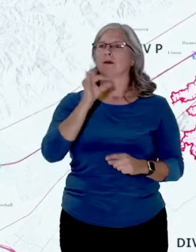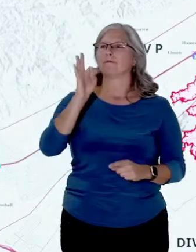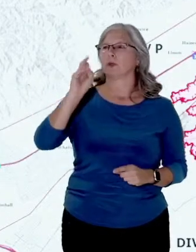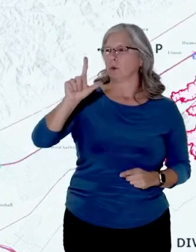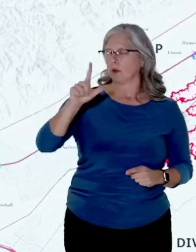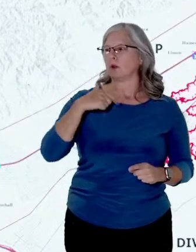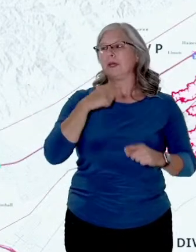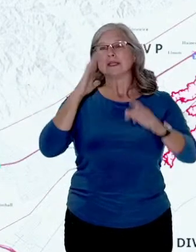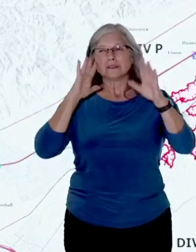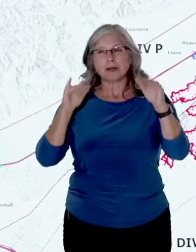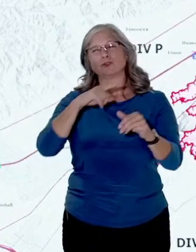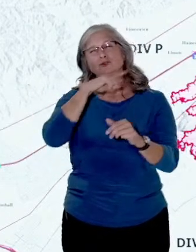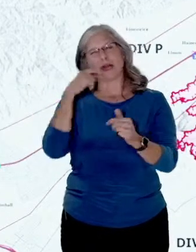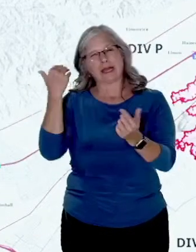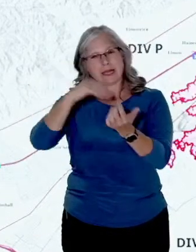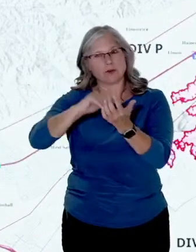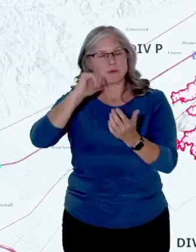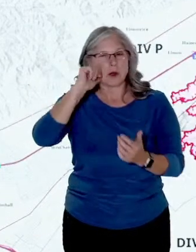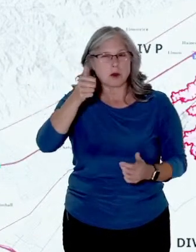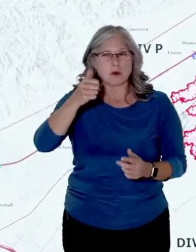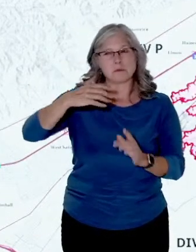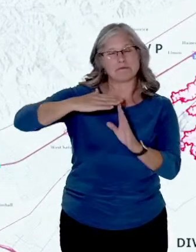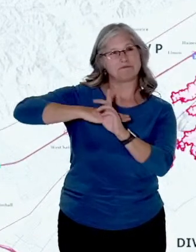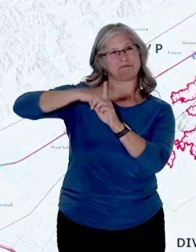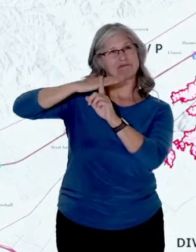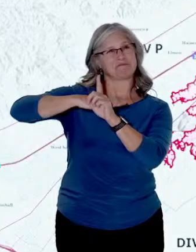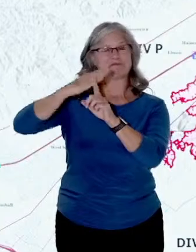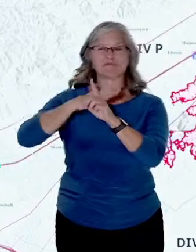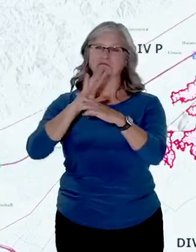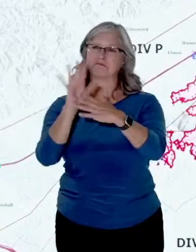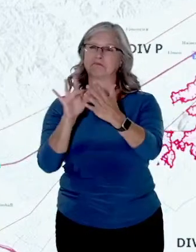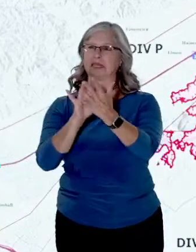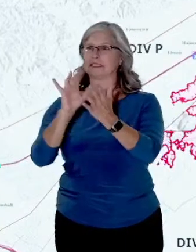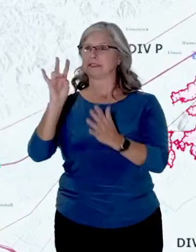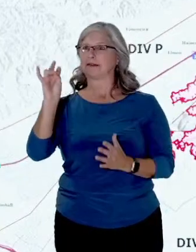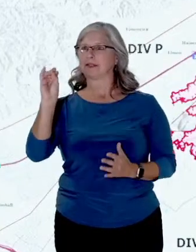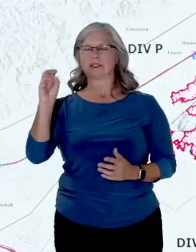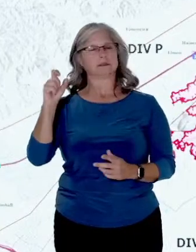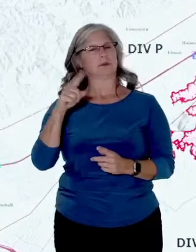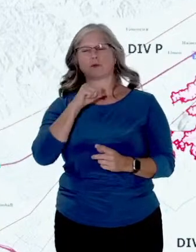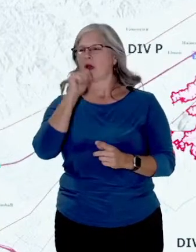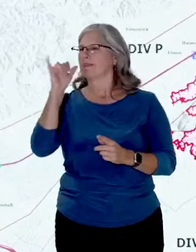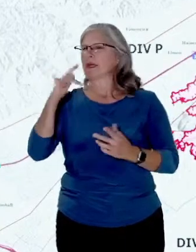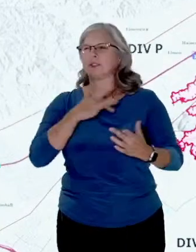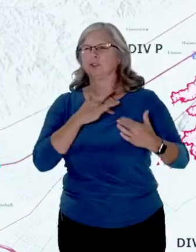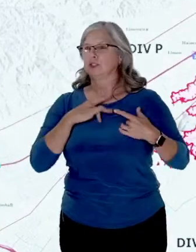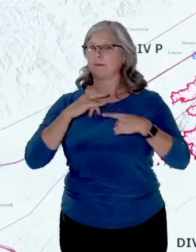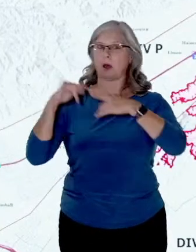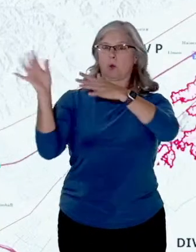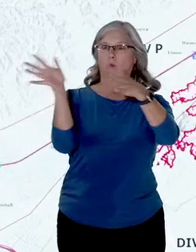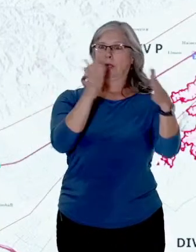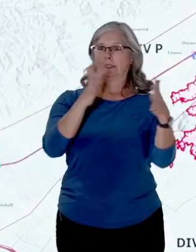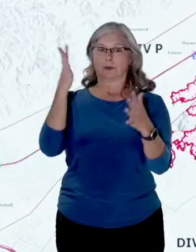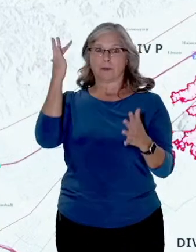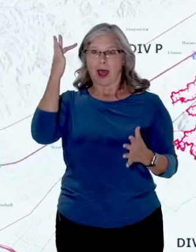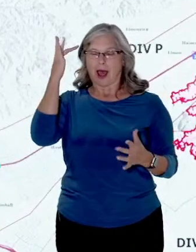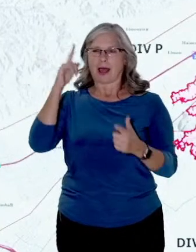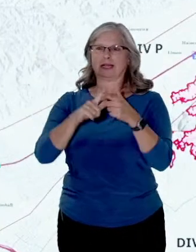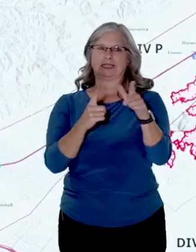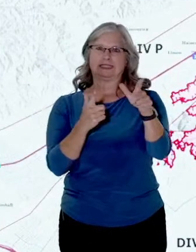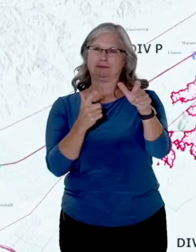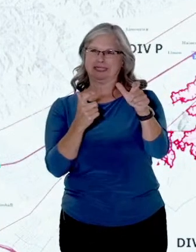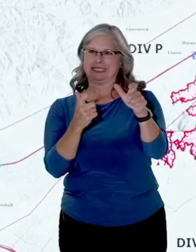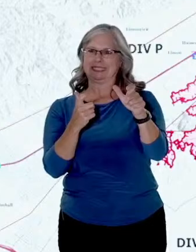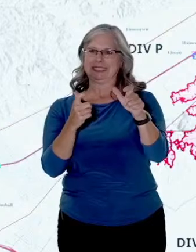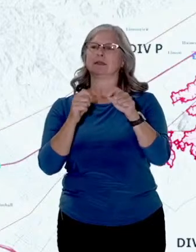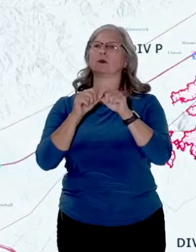conditions to be dry again tomorrow, high temperatures really in the mid-70s or so, but we're just not too concerned about the winds because the speeds are going to continue